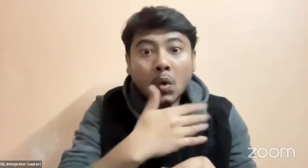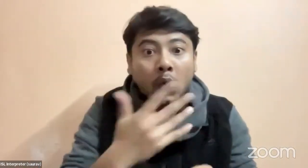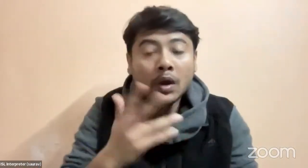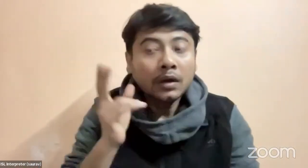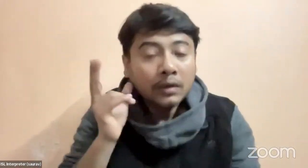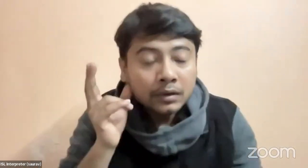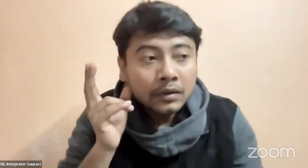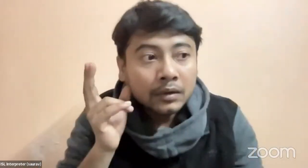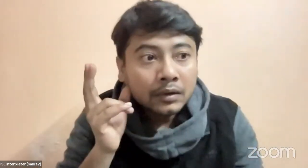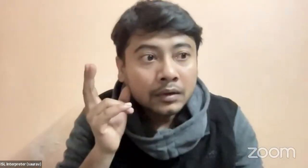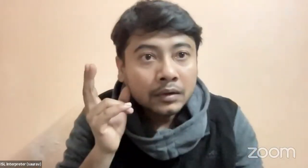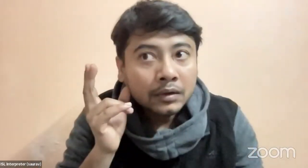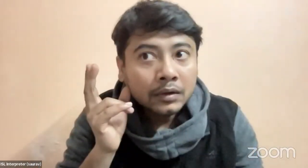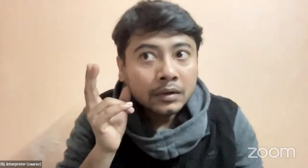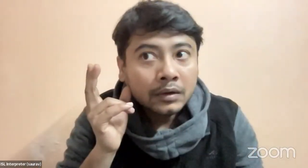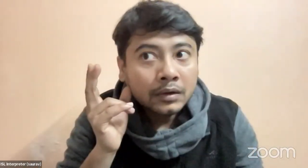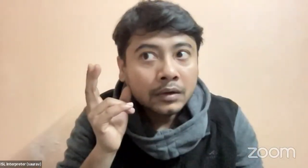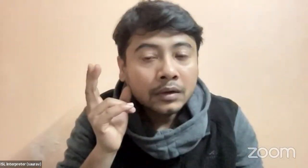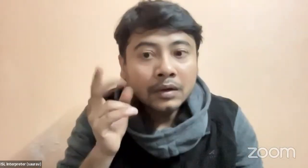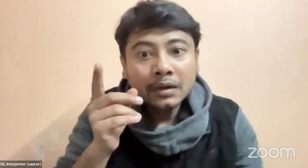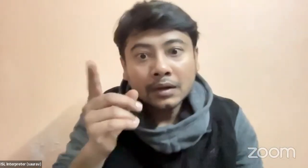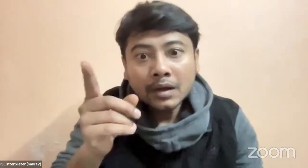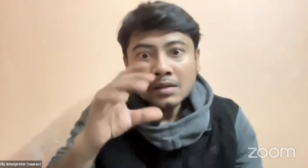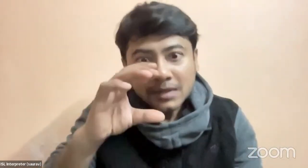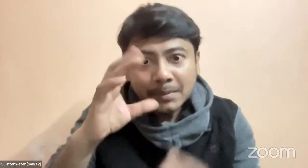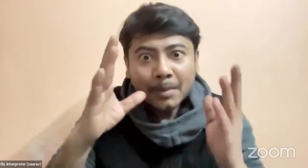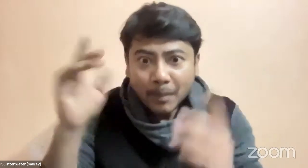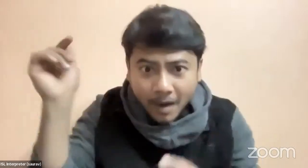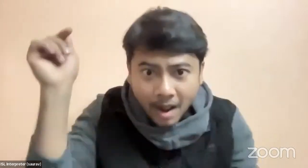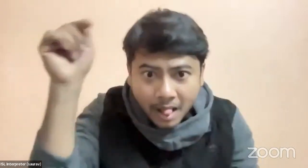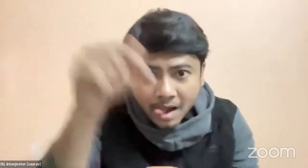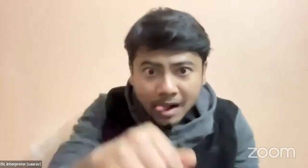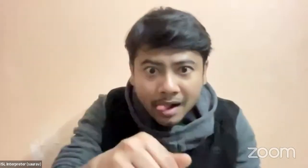So say, okay, we are also coming. We will also come.